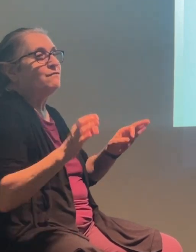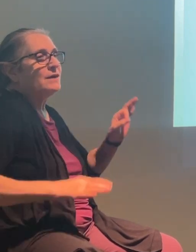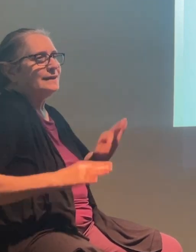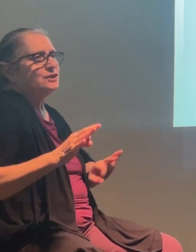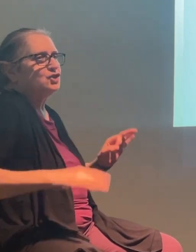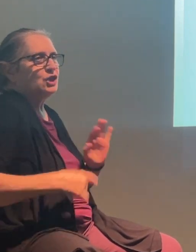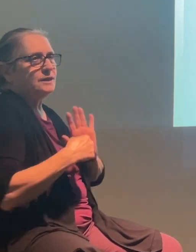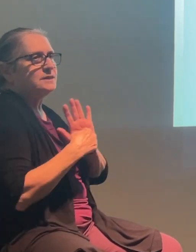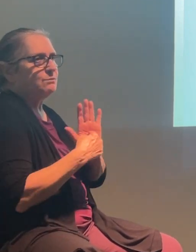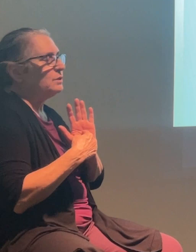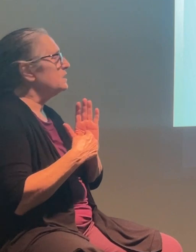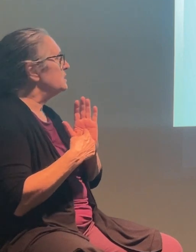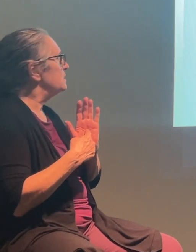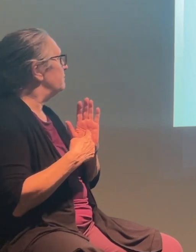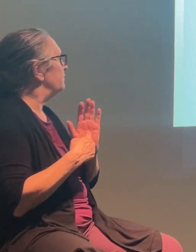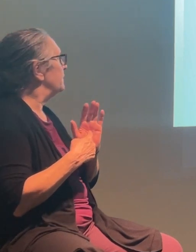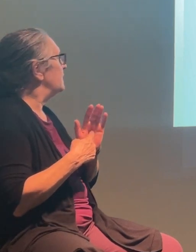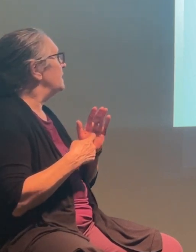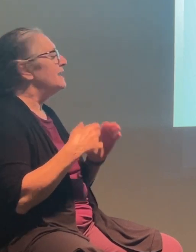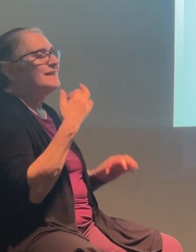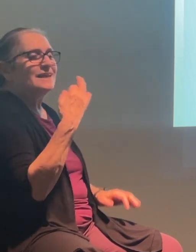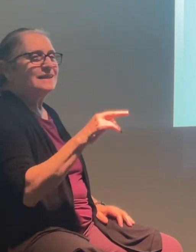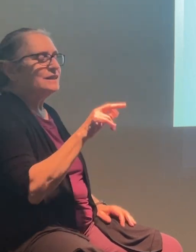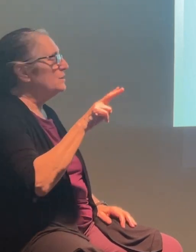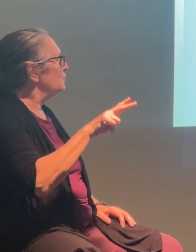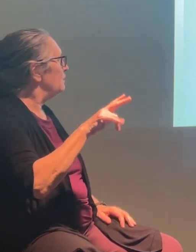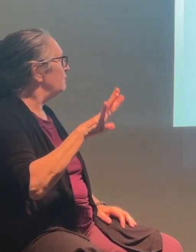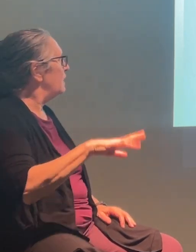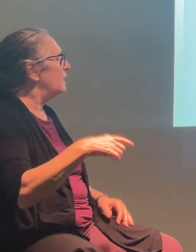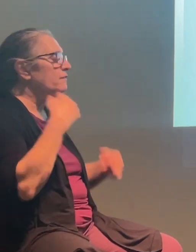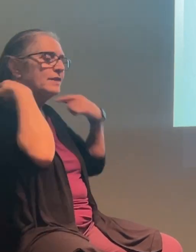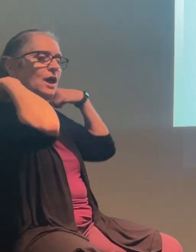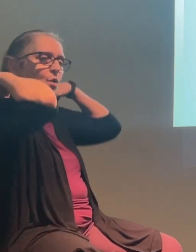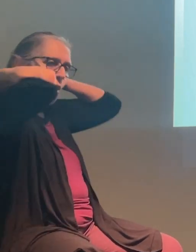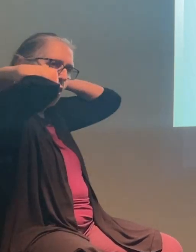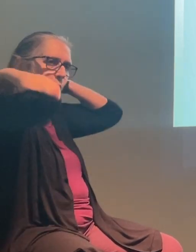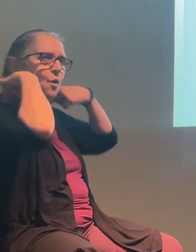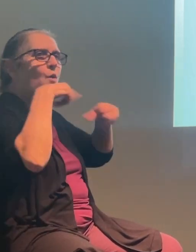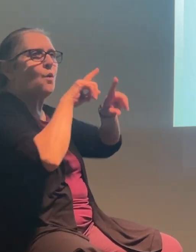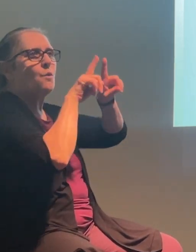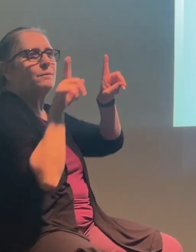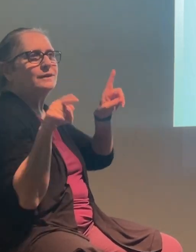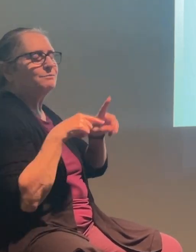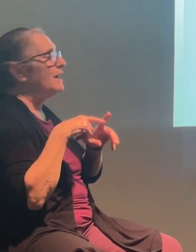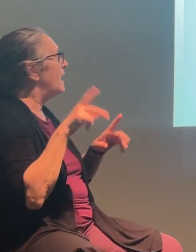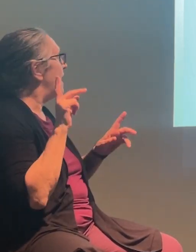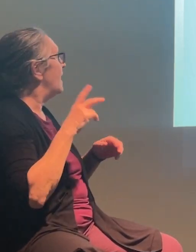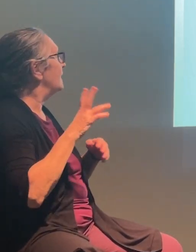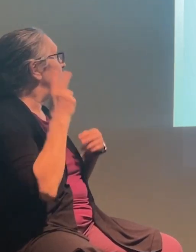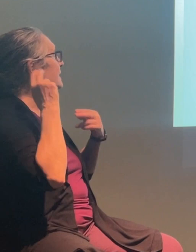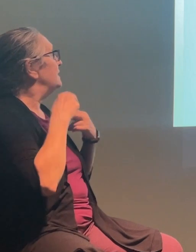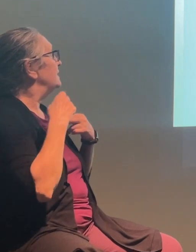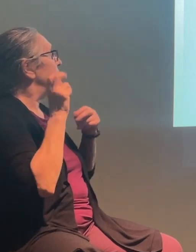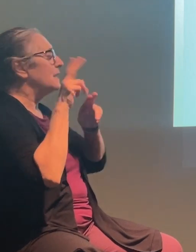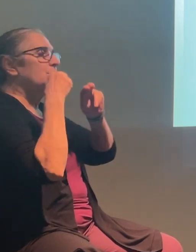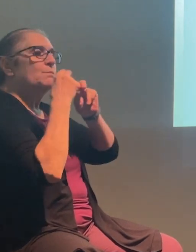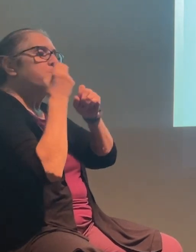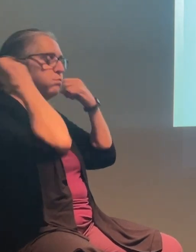one because it's 1935, open back, the little bolero collapsing. By looking at it, we know it's silk